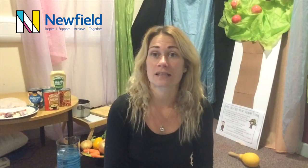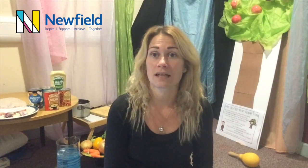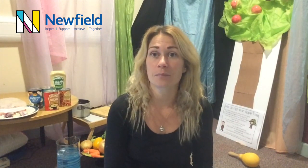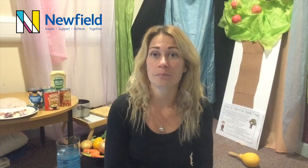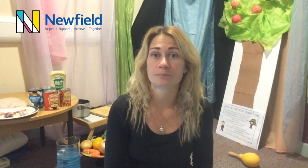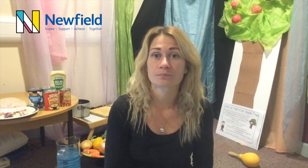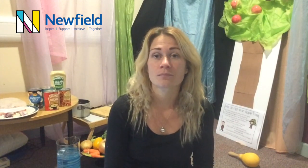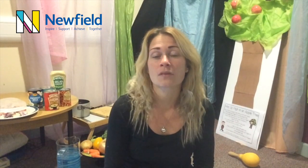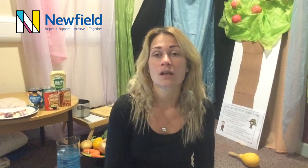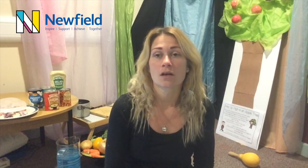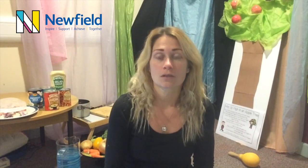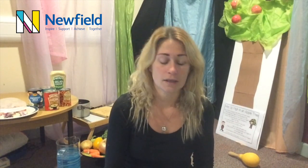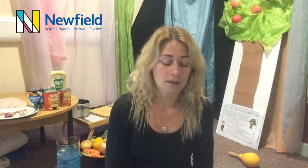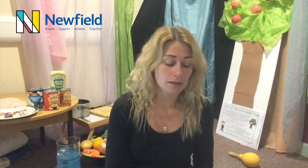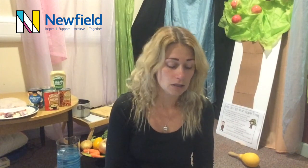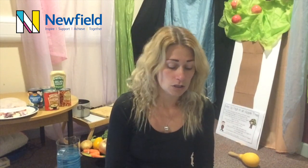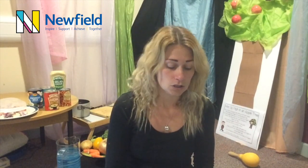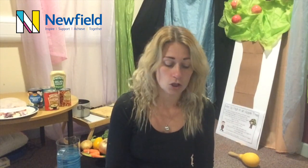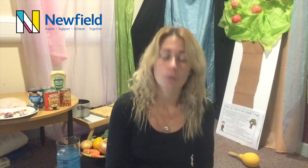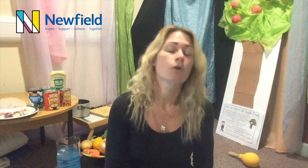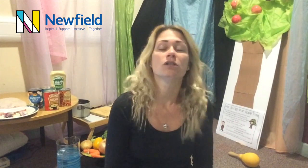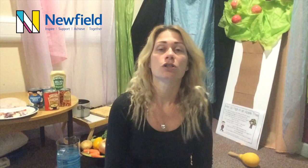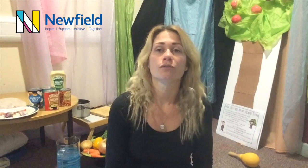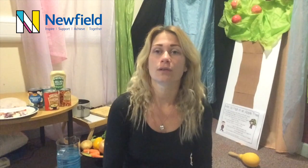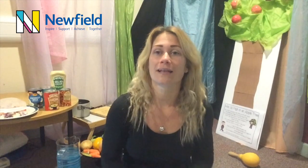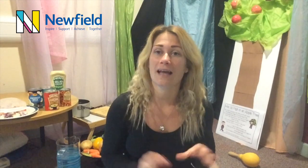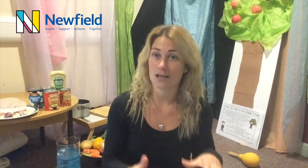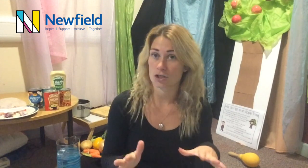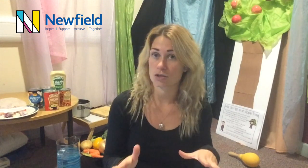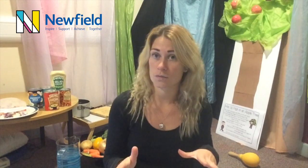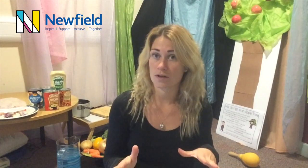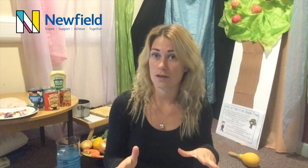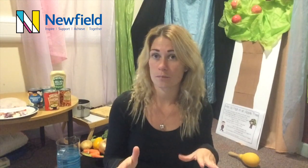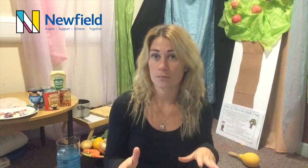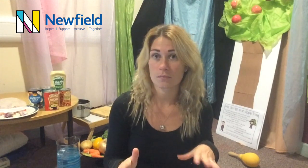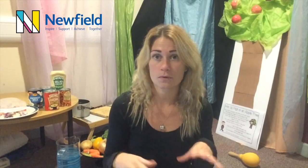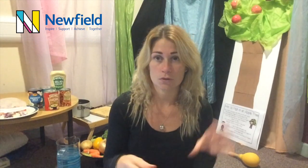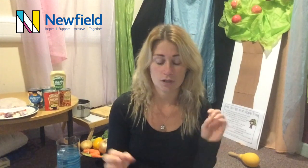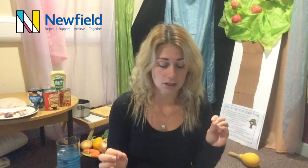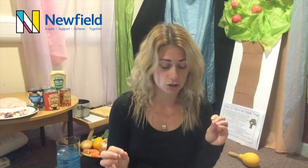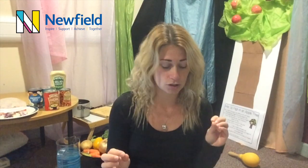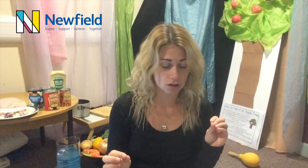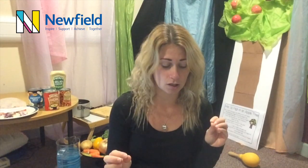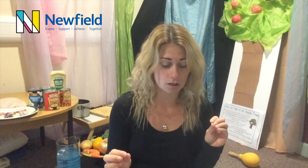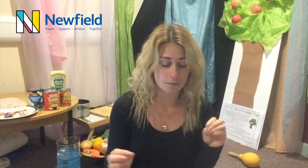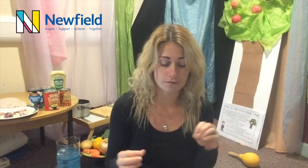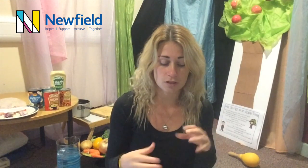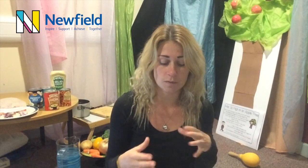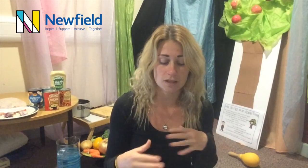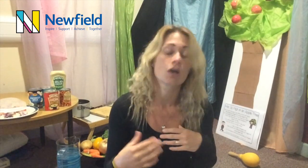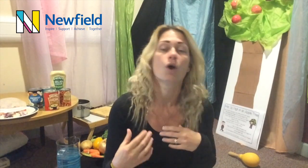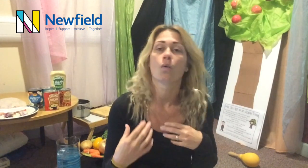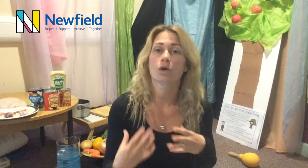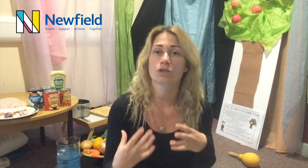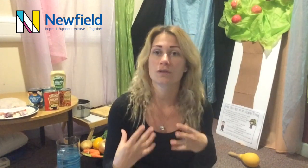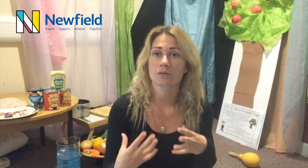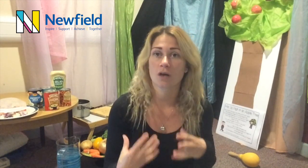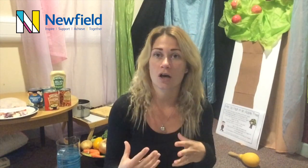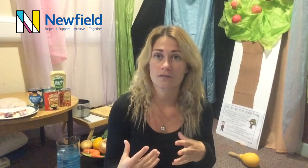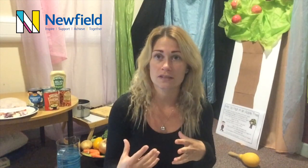Time. Okay, so we're going to do a few little actions within it. So the actions are, the first bit is, what do we do at harvest